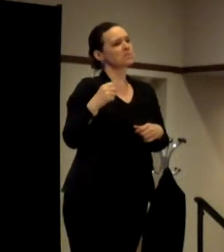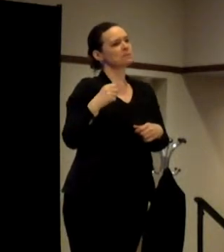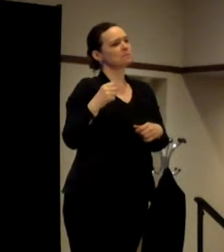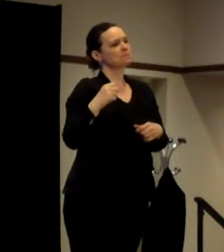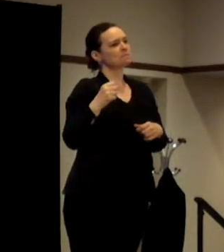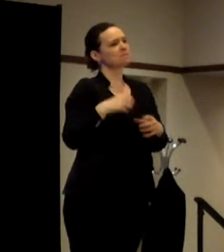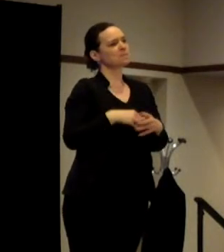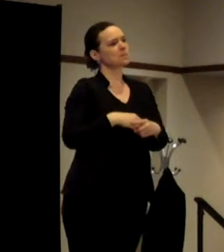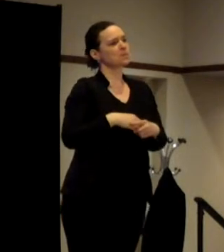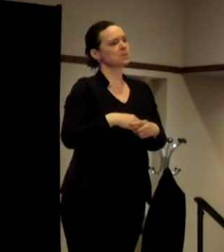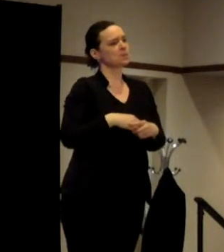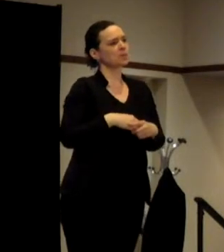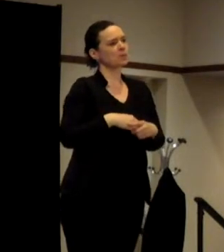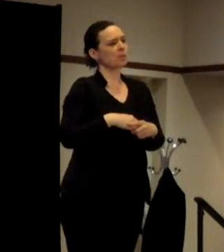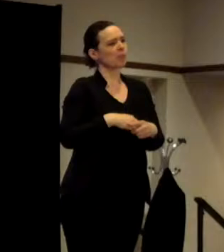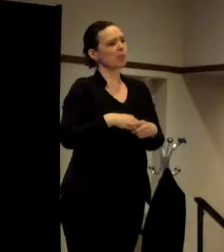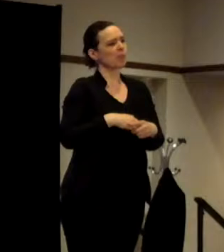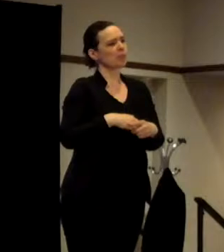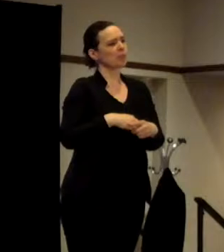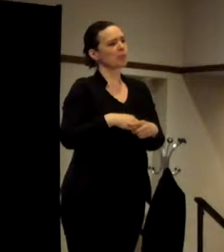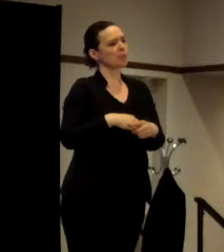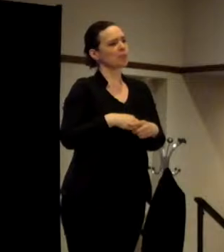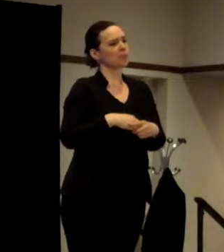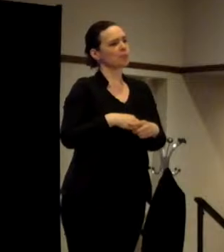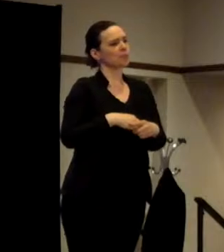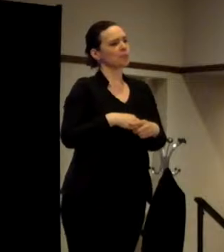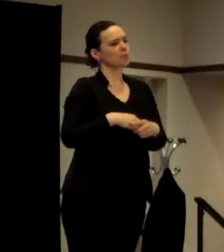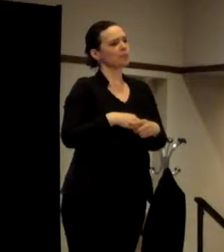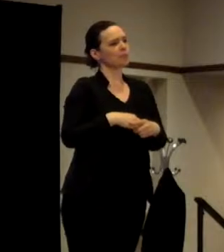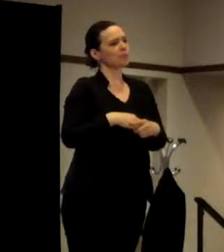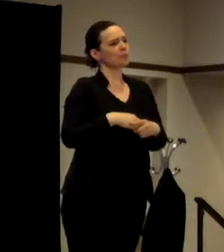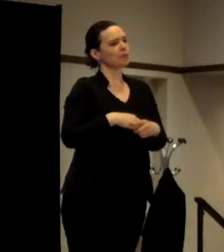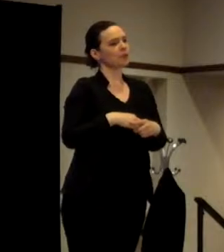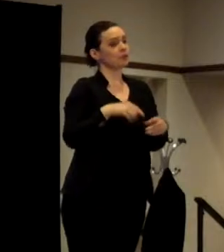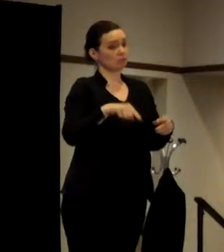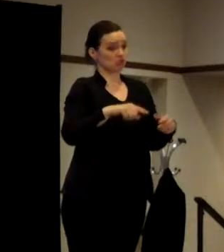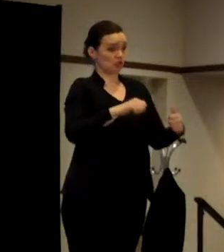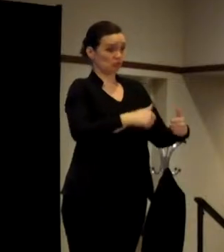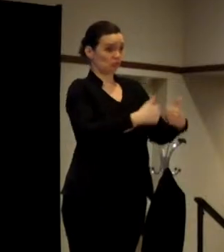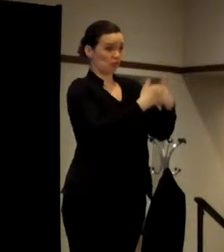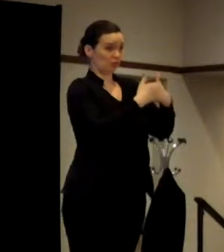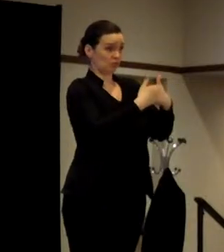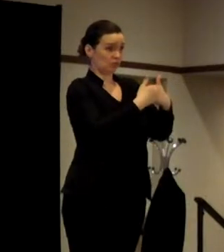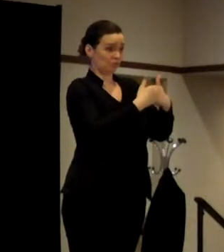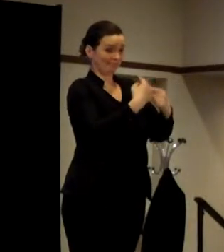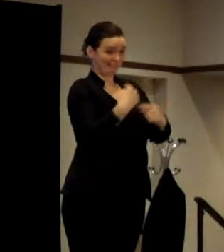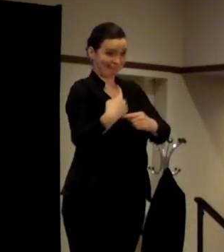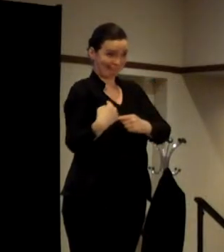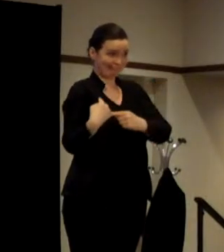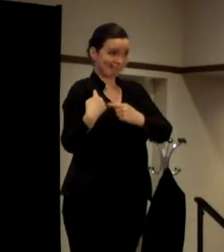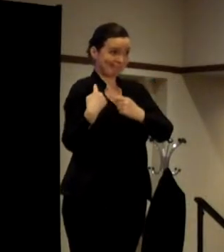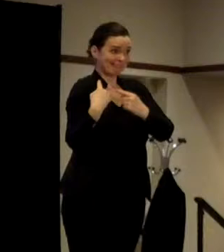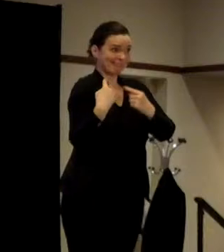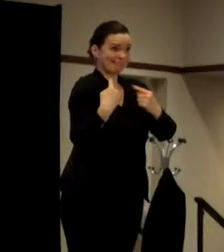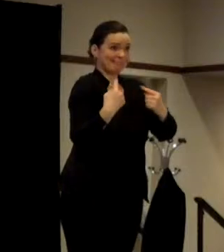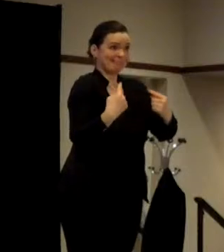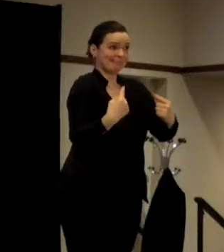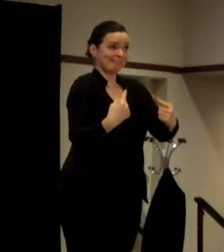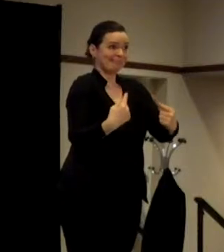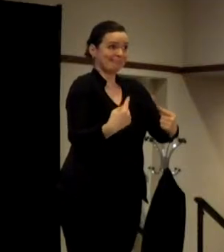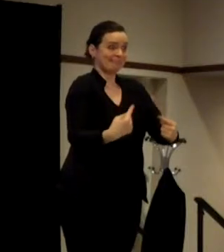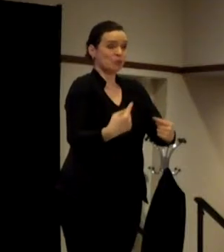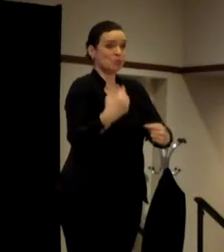when you've been put to the challenges that I think we have as a government, you realize a couple things. You realize real quick